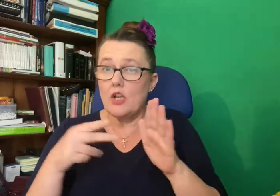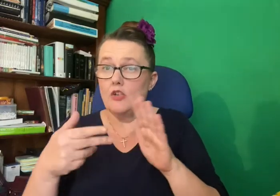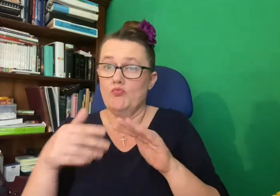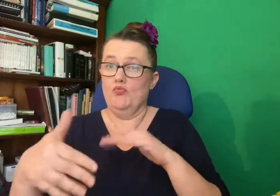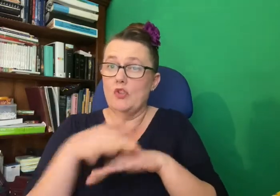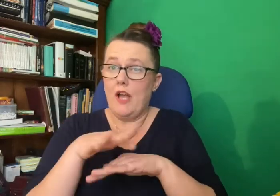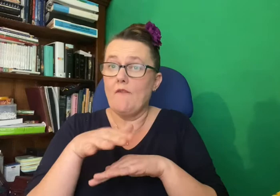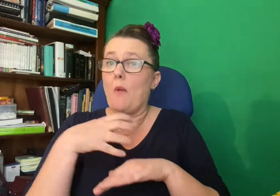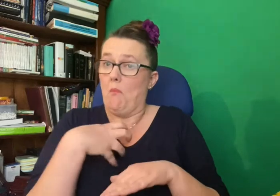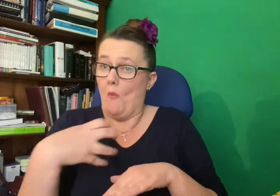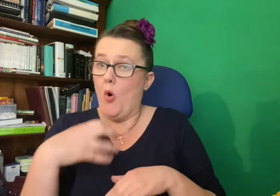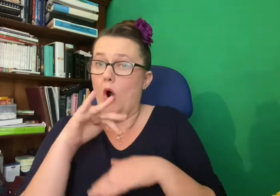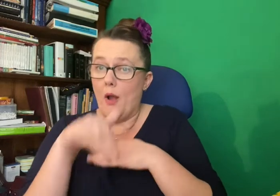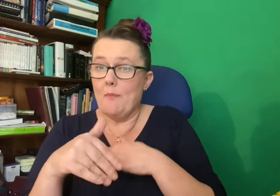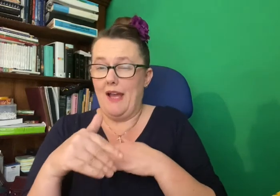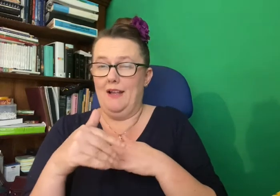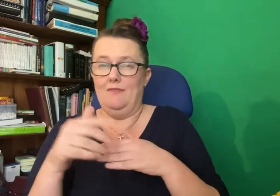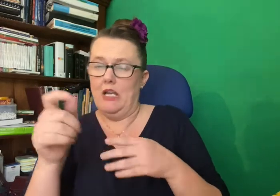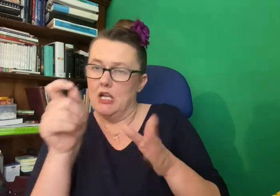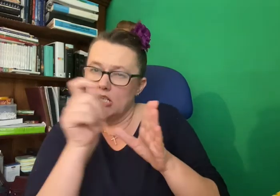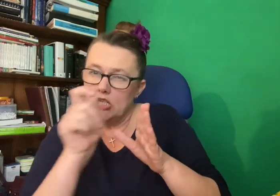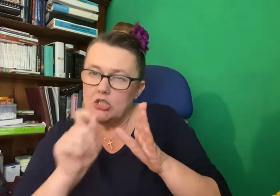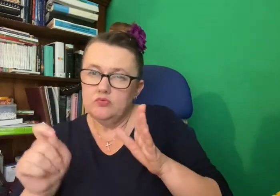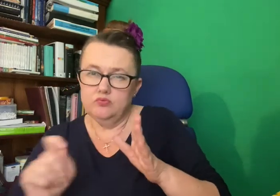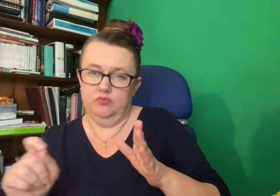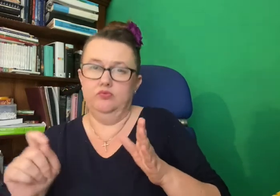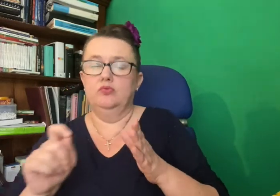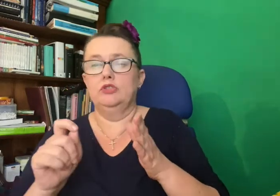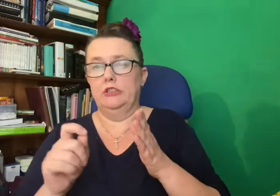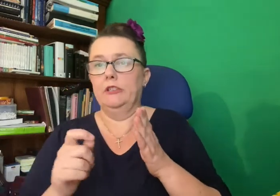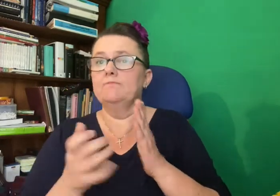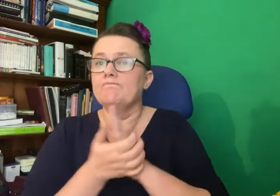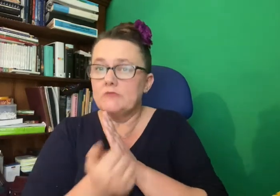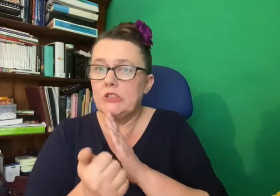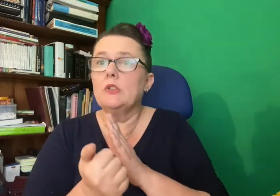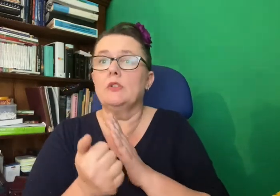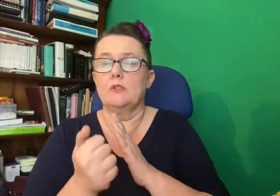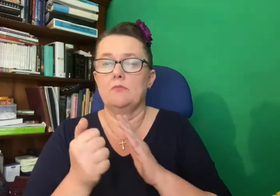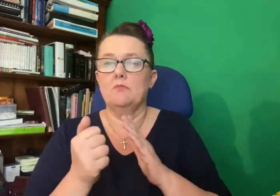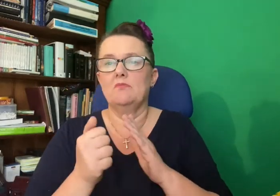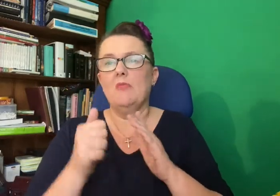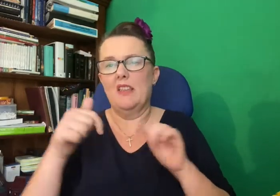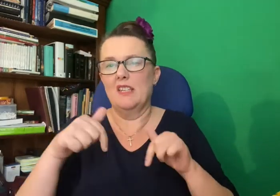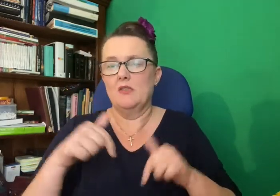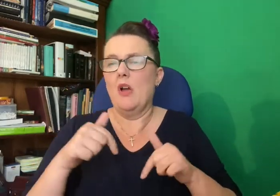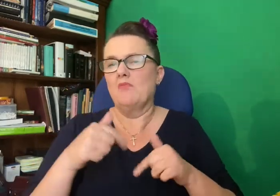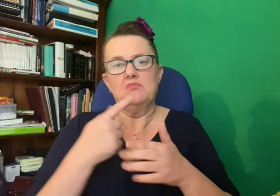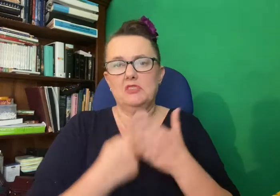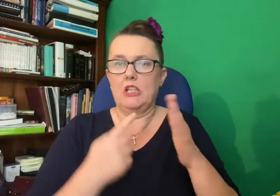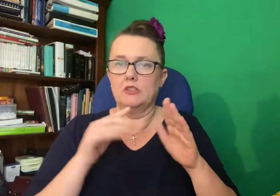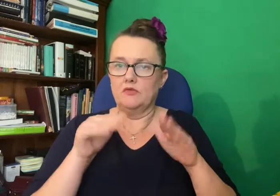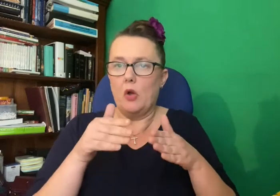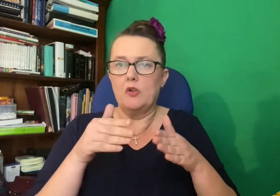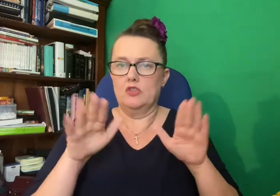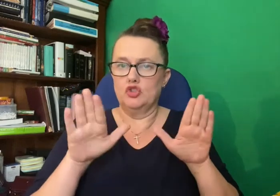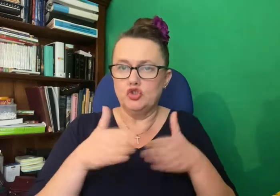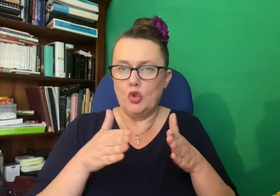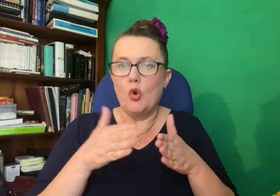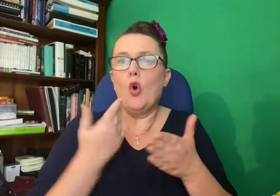shadings. I will make another video that will cover more shading skills. In this video, I've just